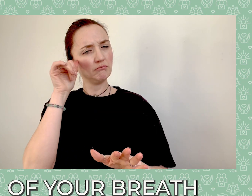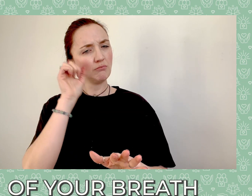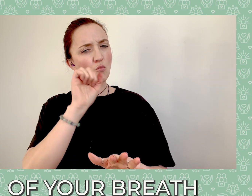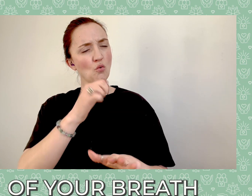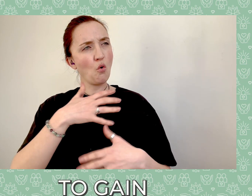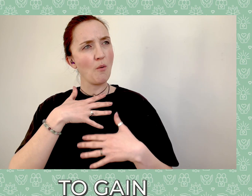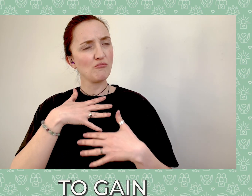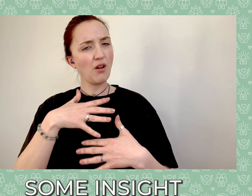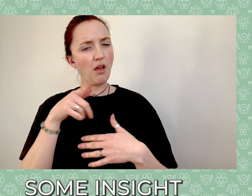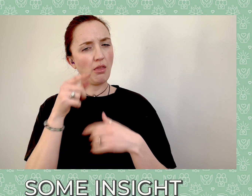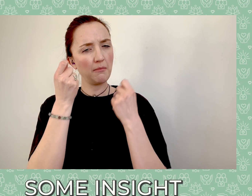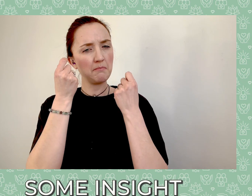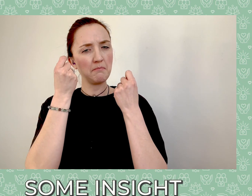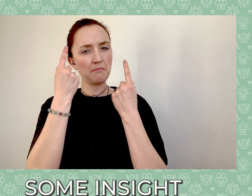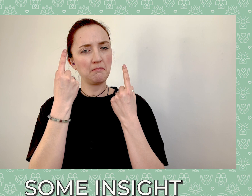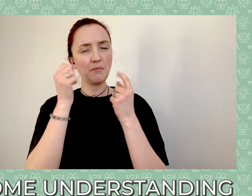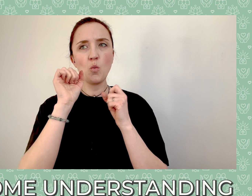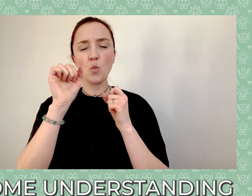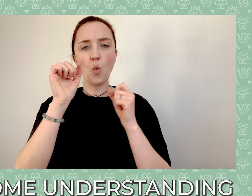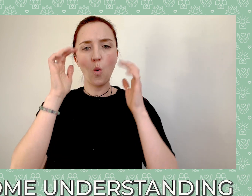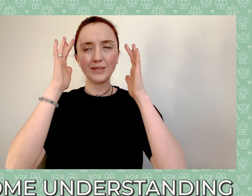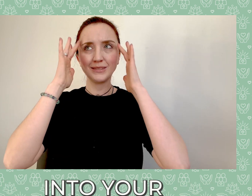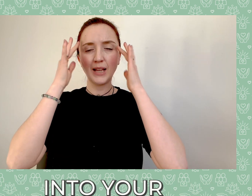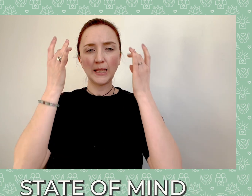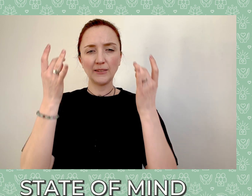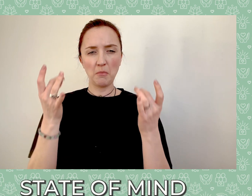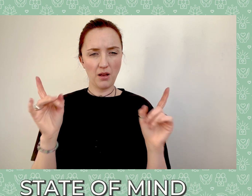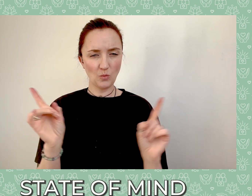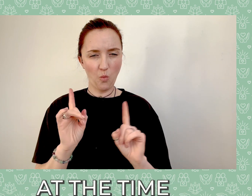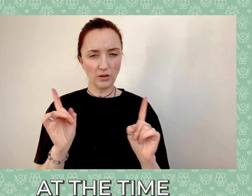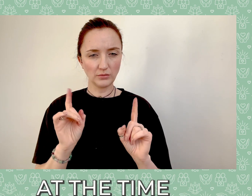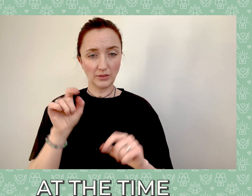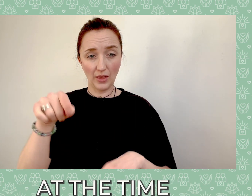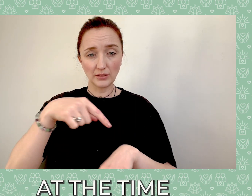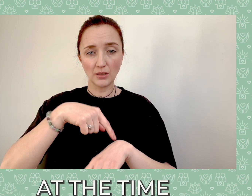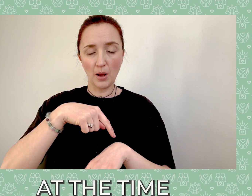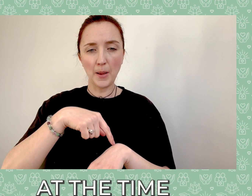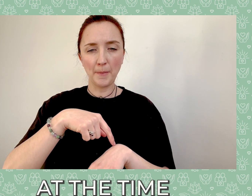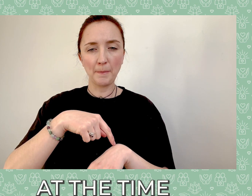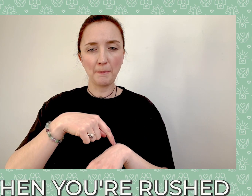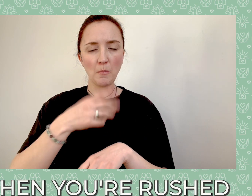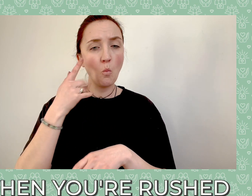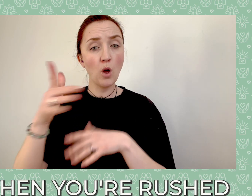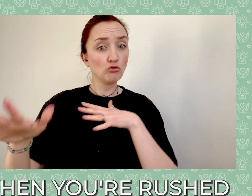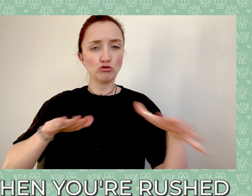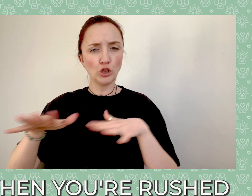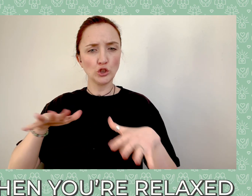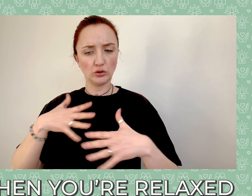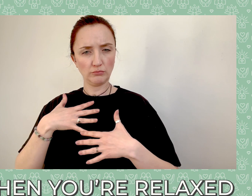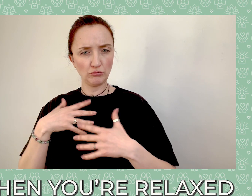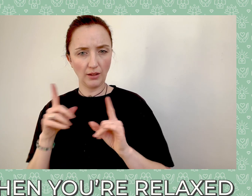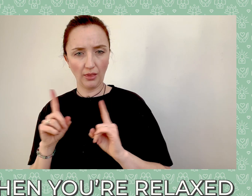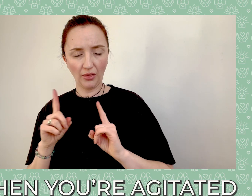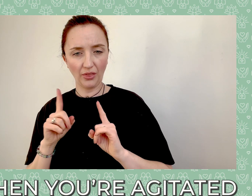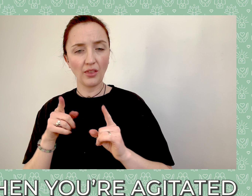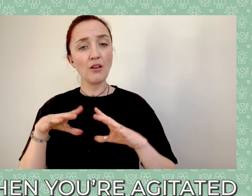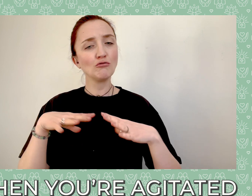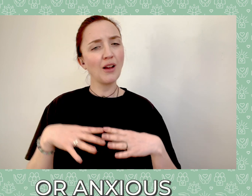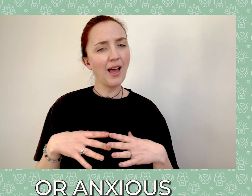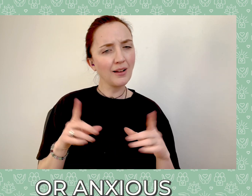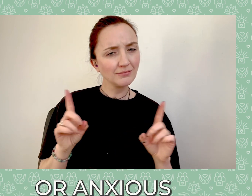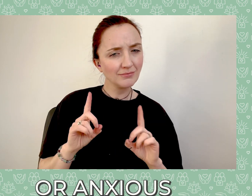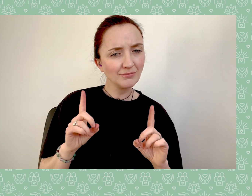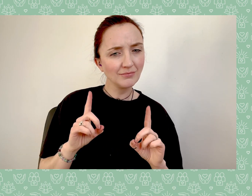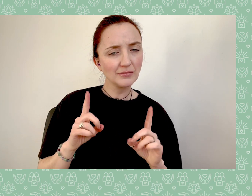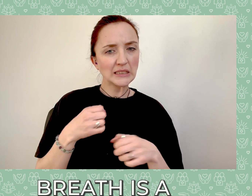awareness of your breath to gain some insight, some understanding into your state of mind at the time. When you're rushed, when you're relaxed, when you're agitated